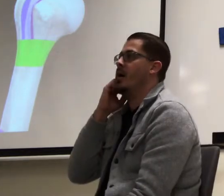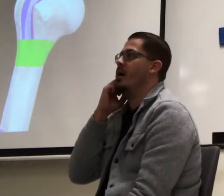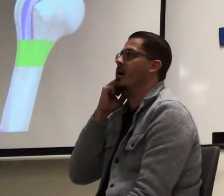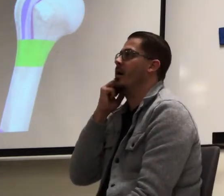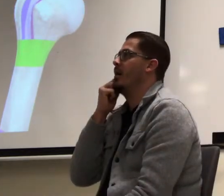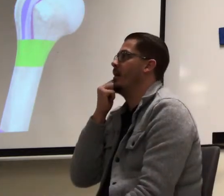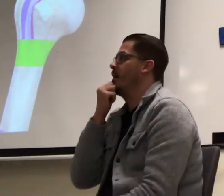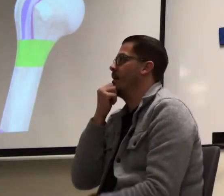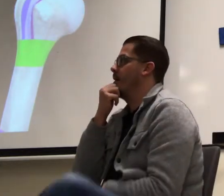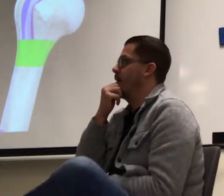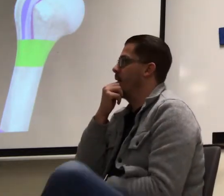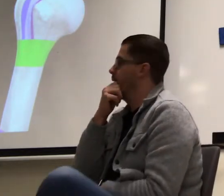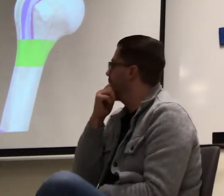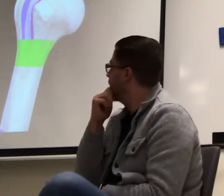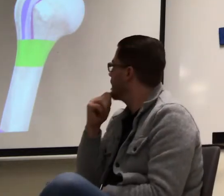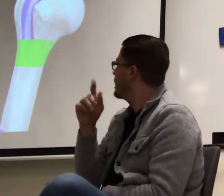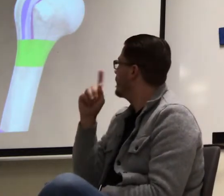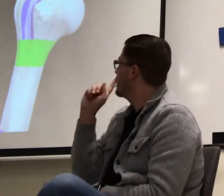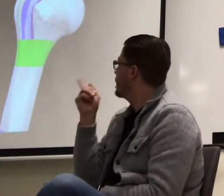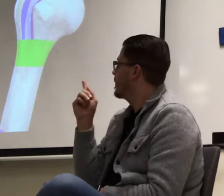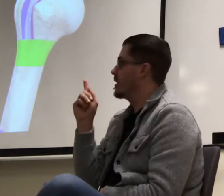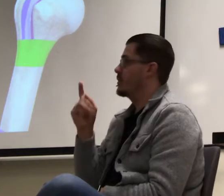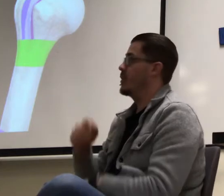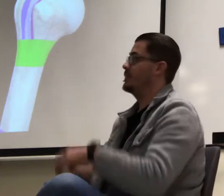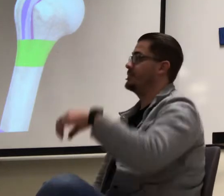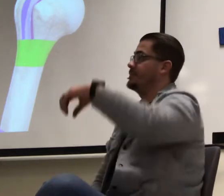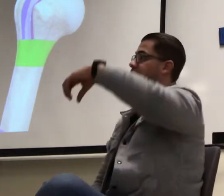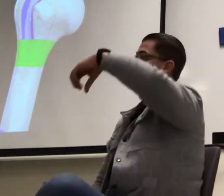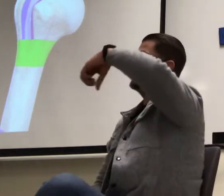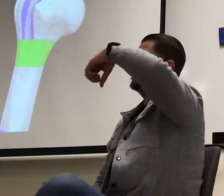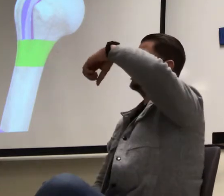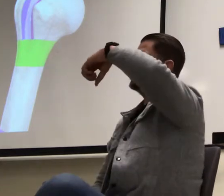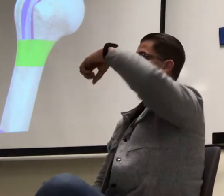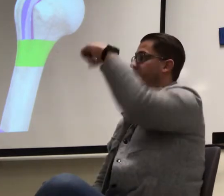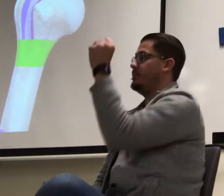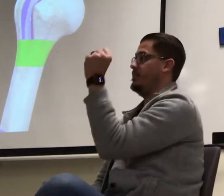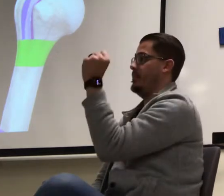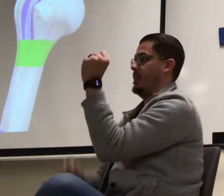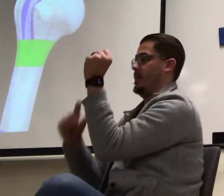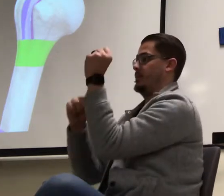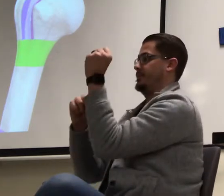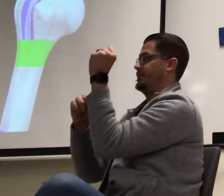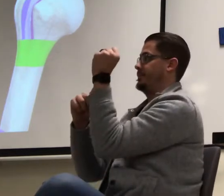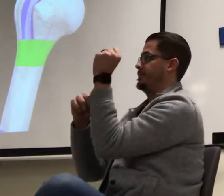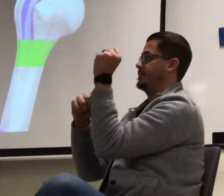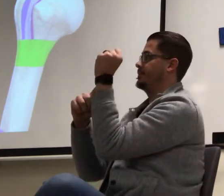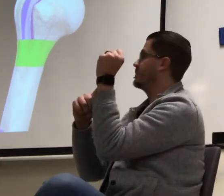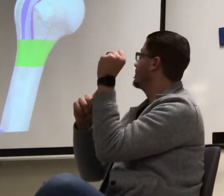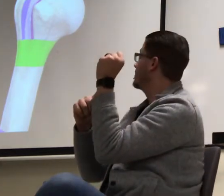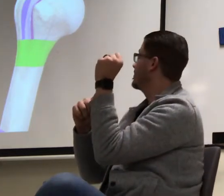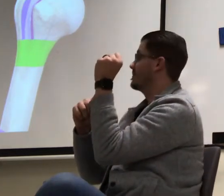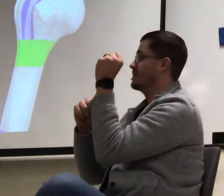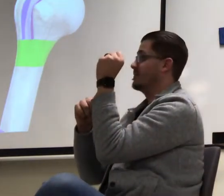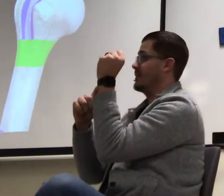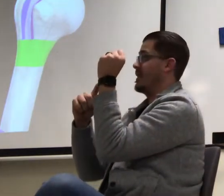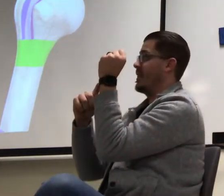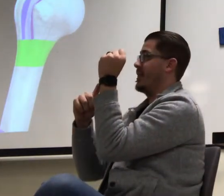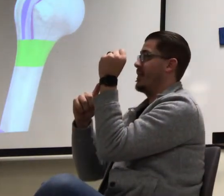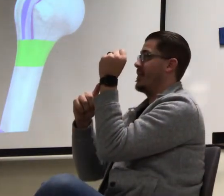as opposed to the other neck, the anatomical neck, the surgical neck is prone to fracture, hence the name.